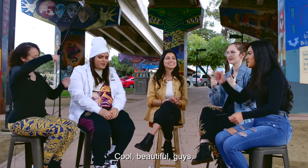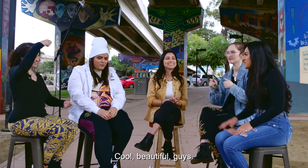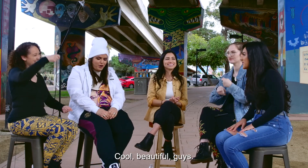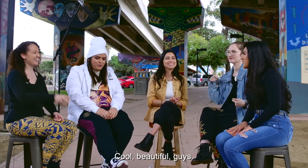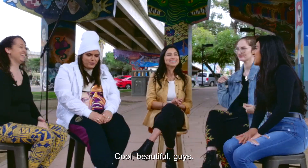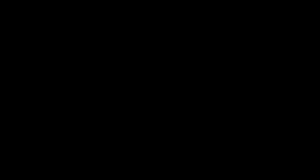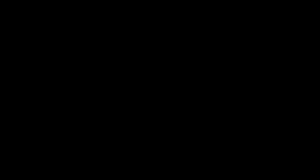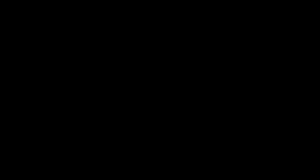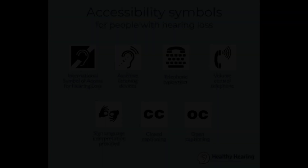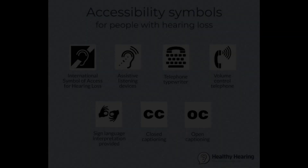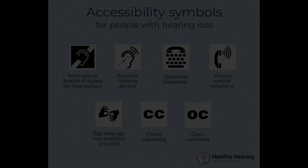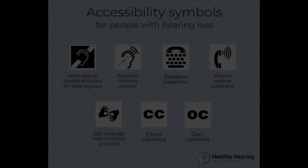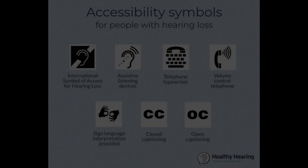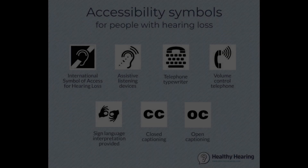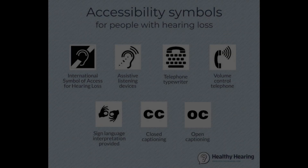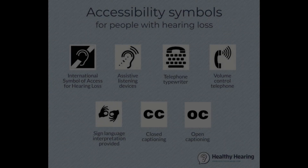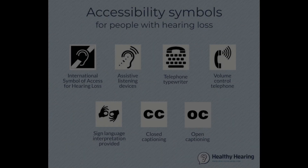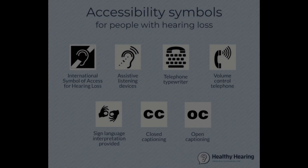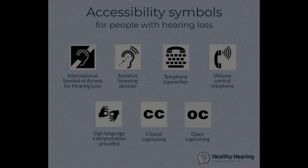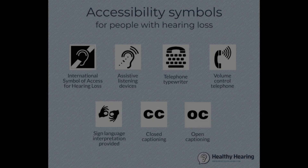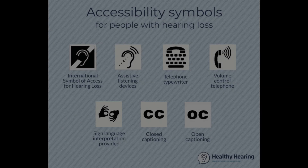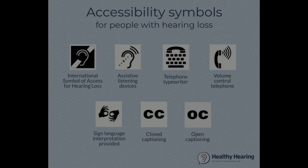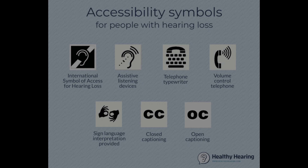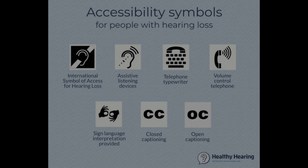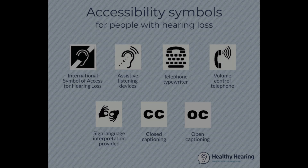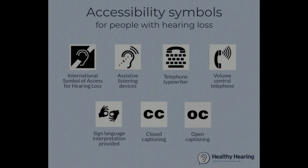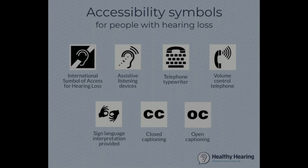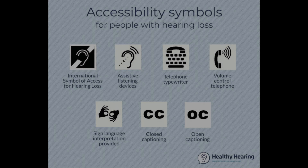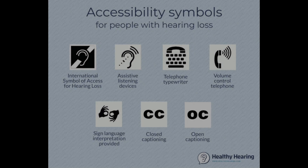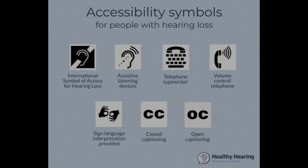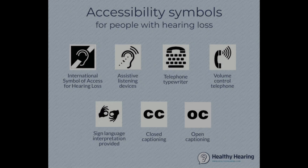guys. I know it's been a